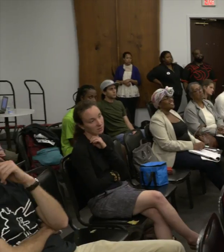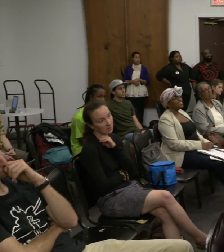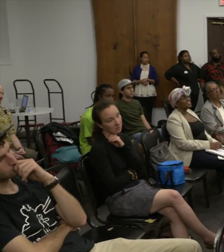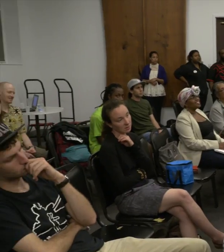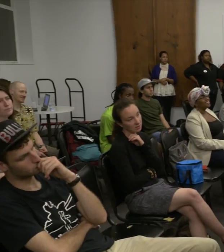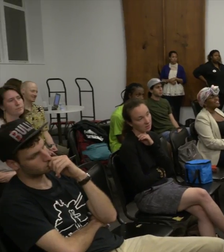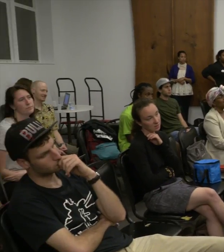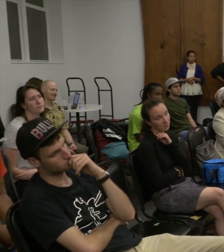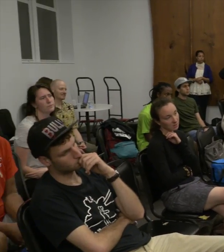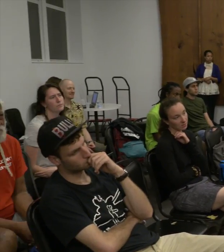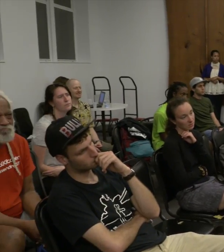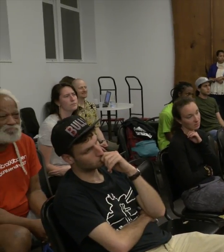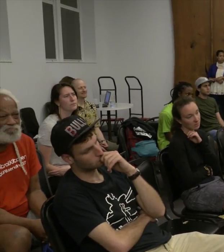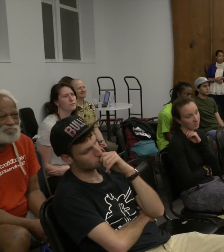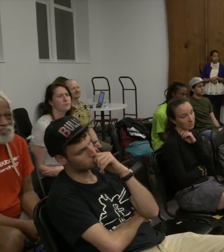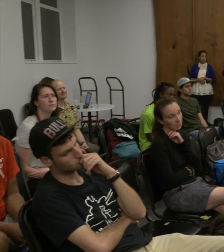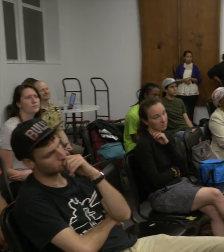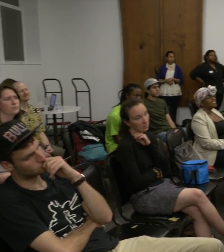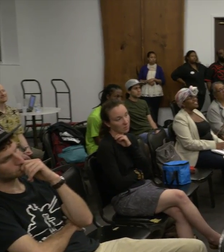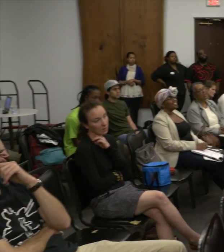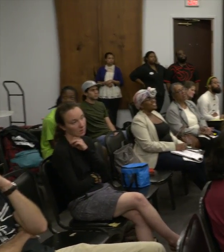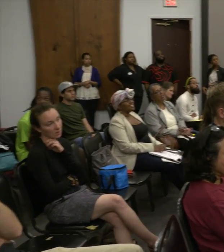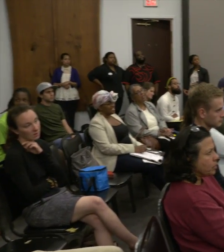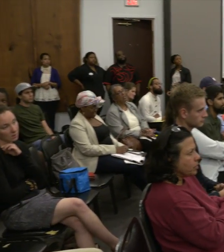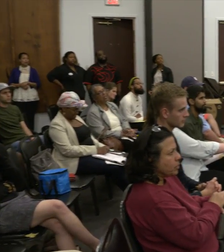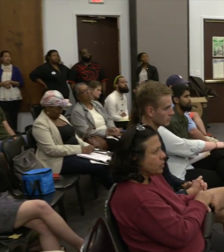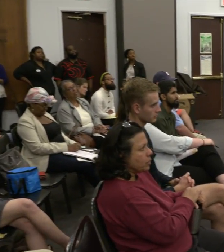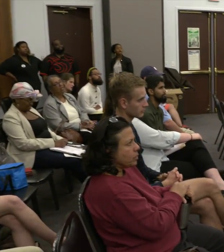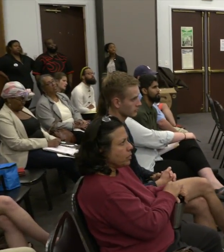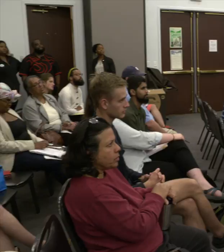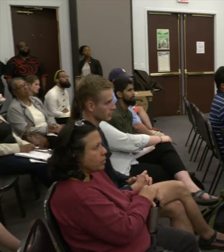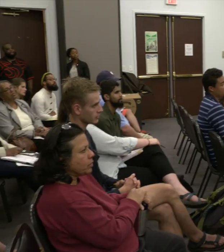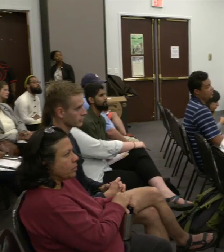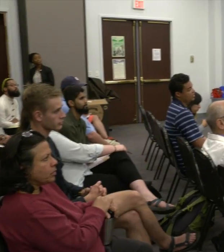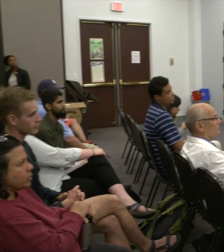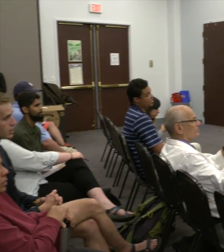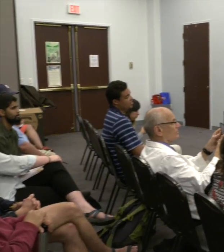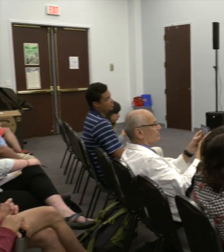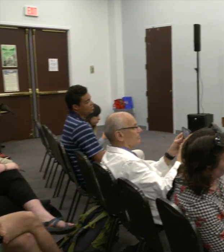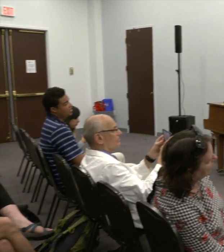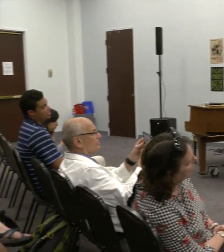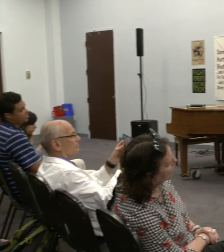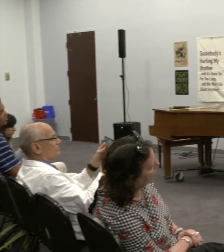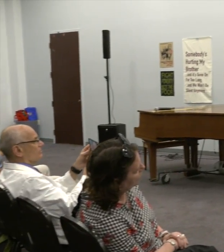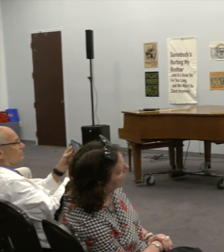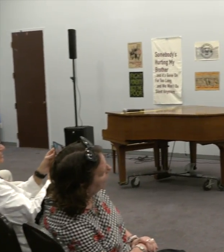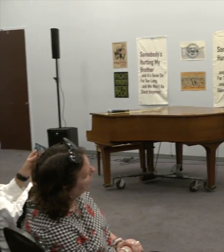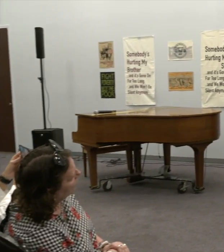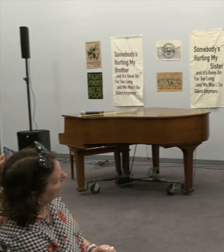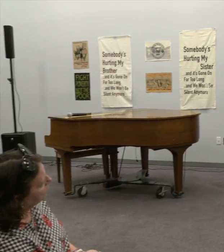that man all dressed in white. God's gonna trouble the